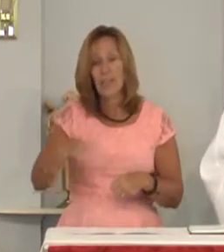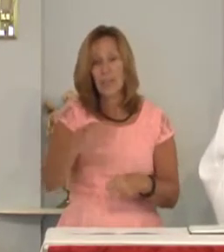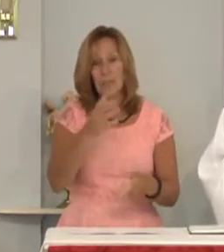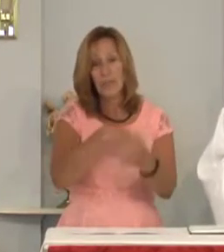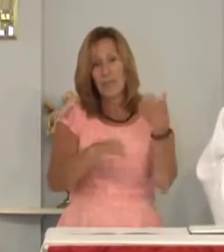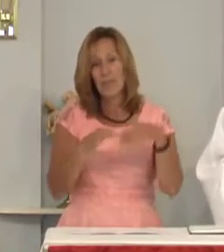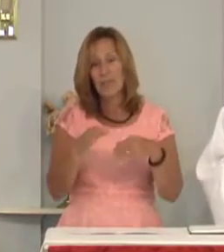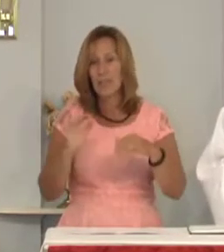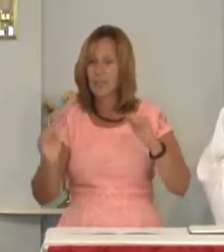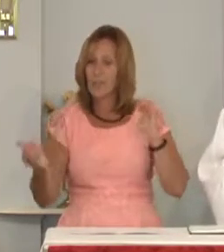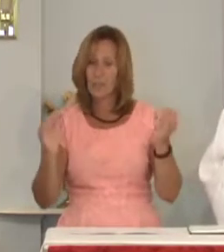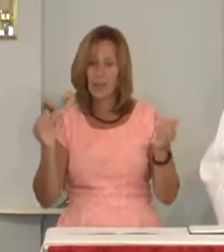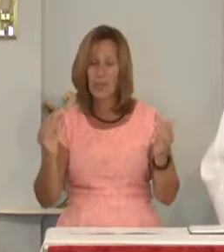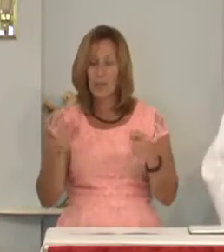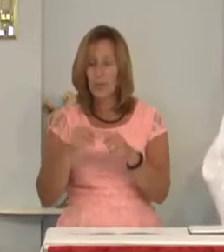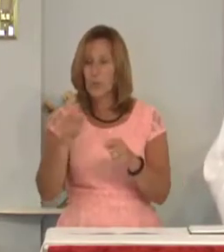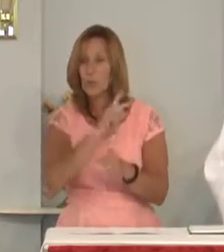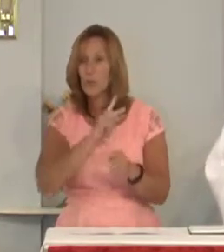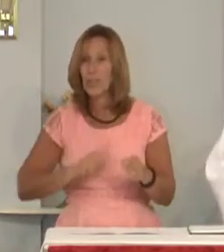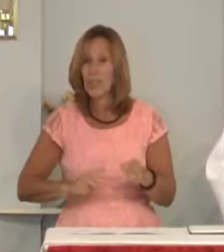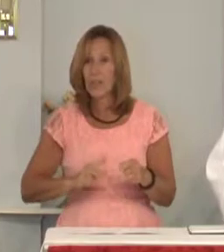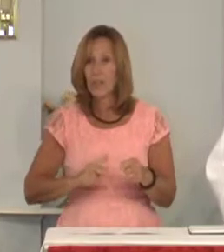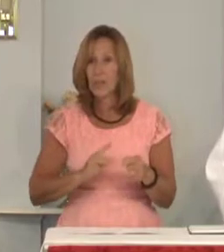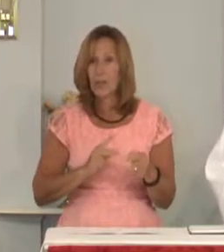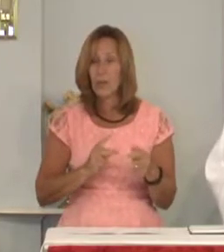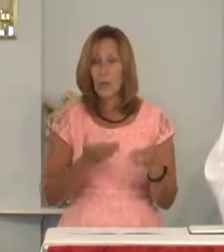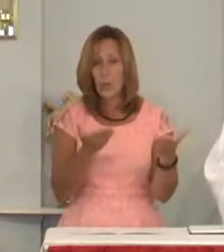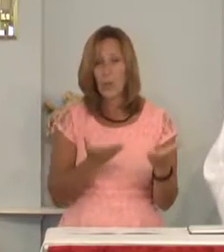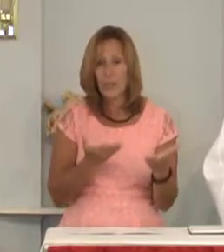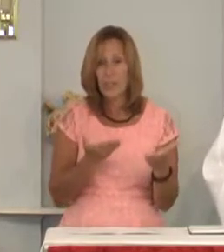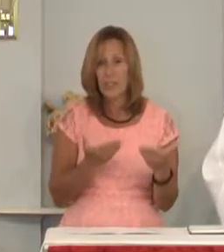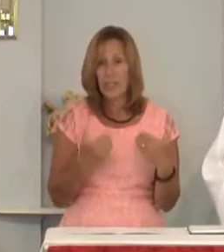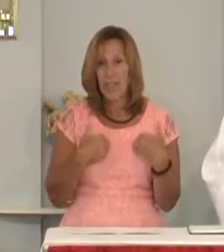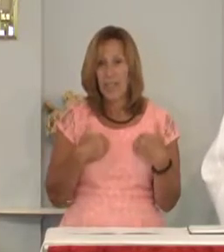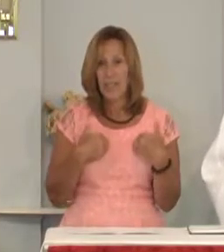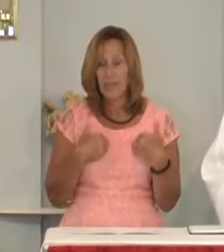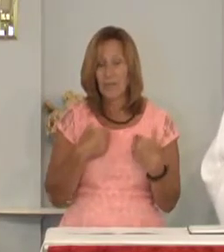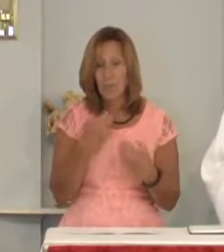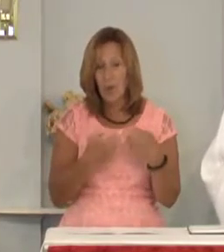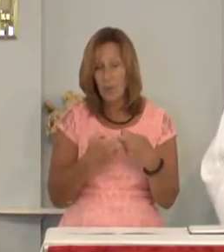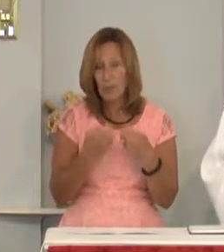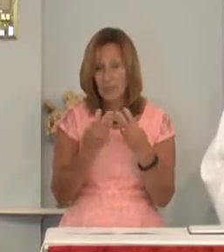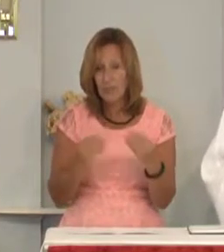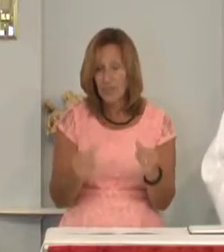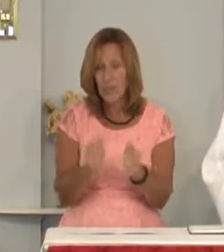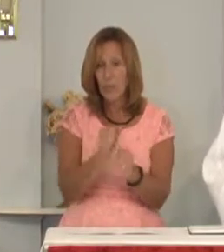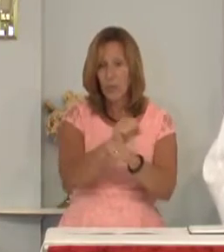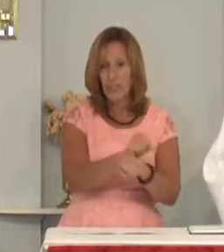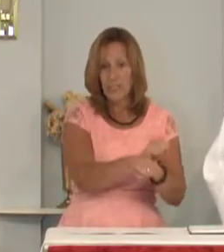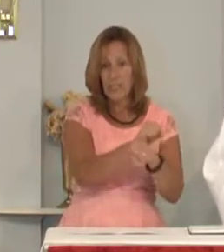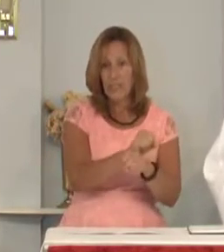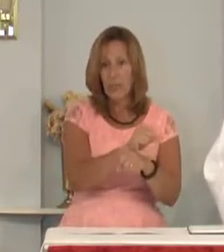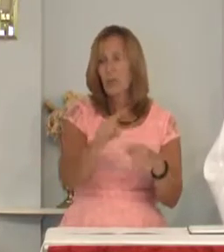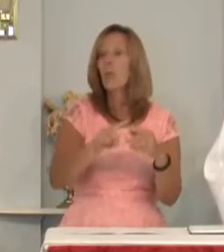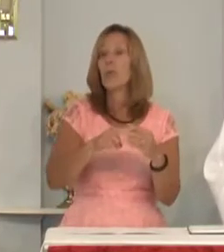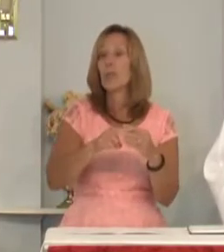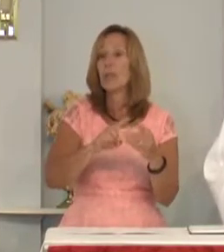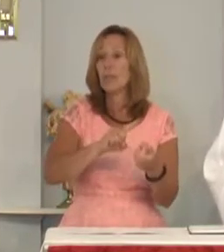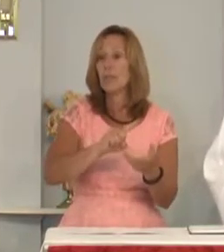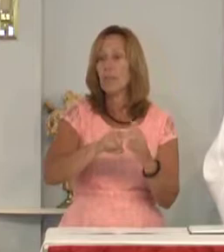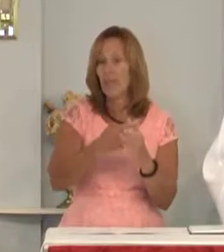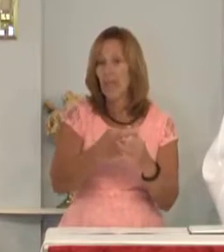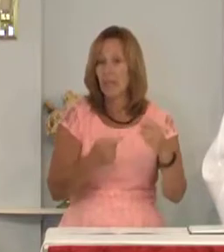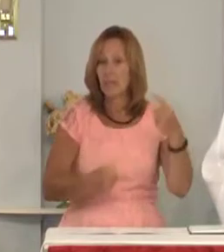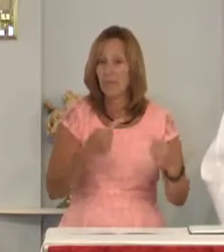heaven may be compared to a king who wished to settle accounts with his slaves. When he began the reckoning,